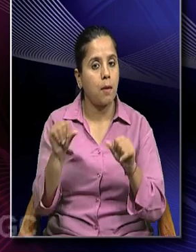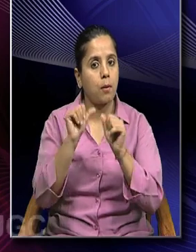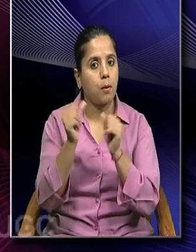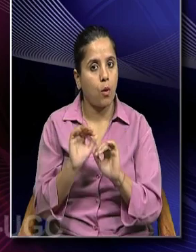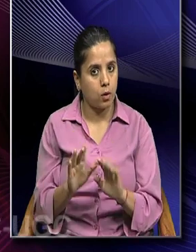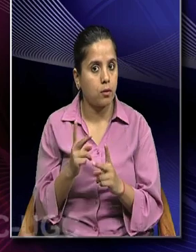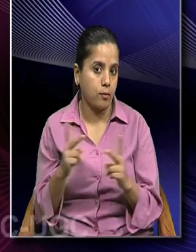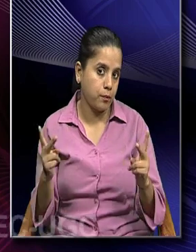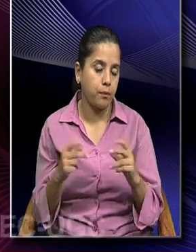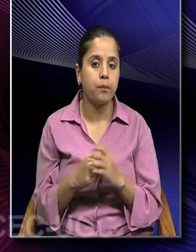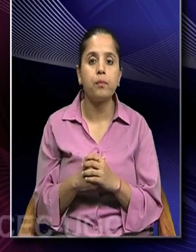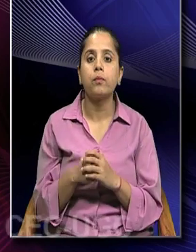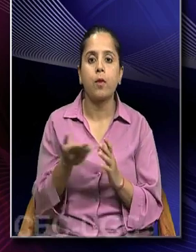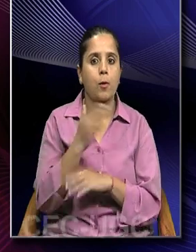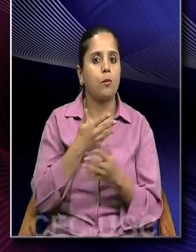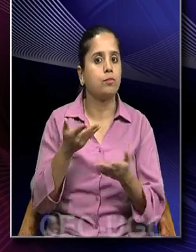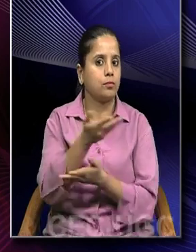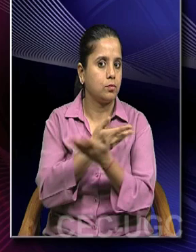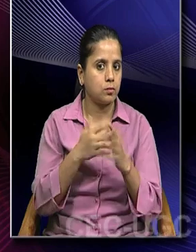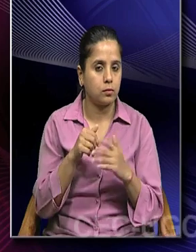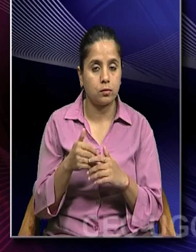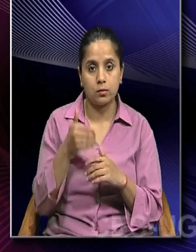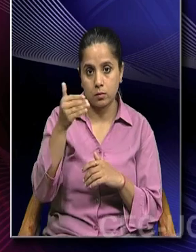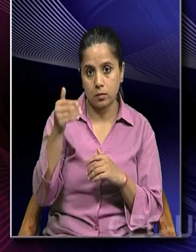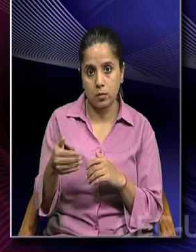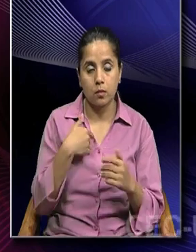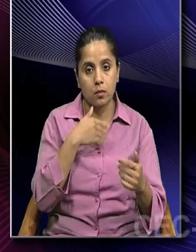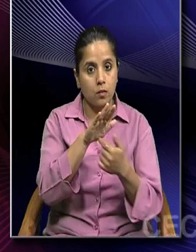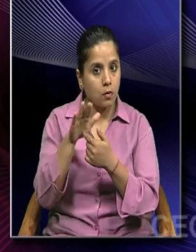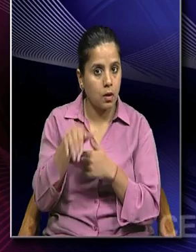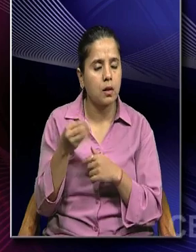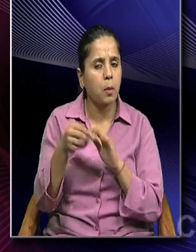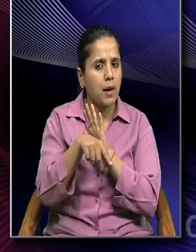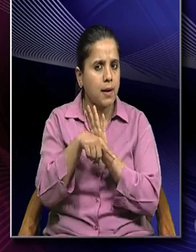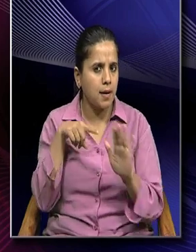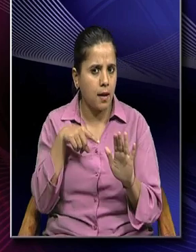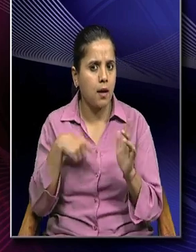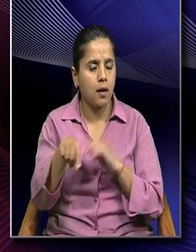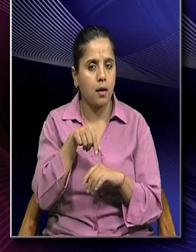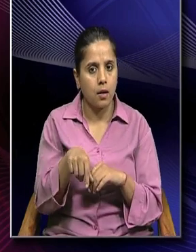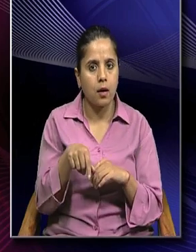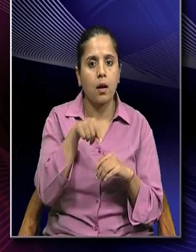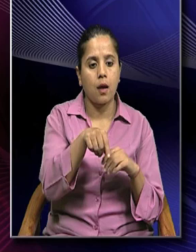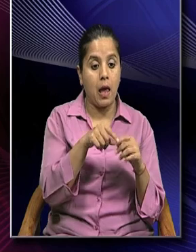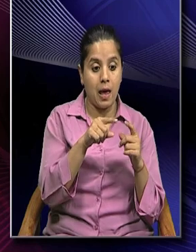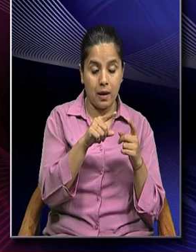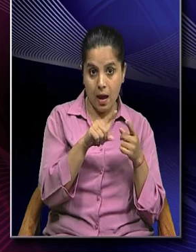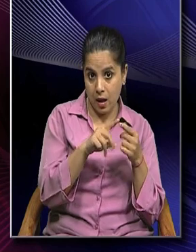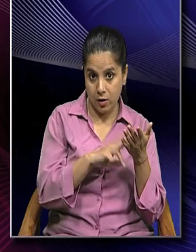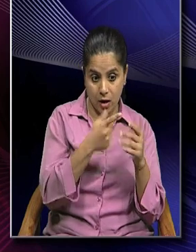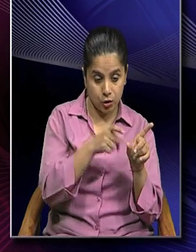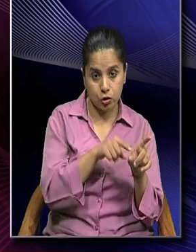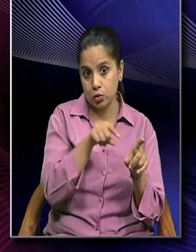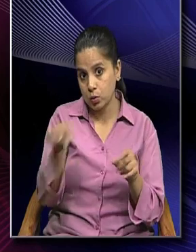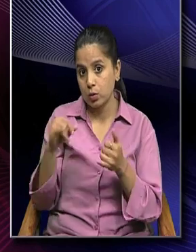previously. The Najarji, that is representing negative energy, Najarji to synergy grid, that